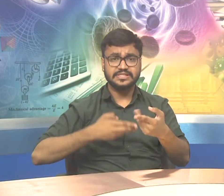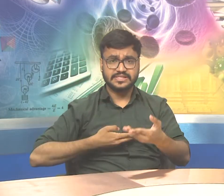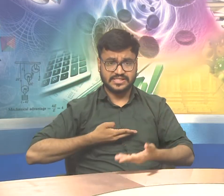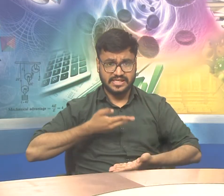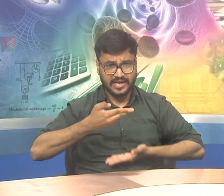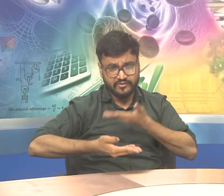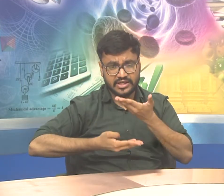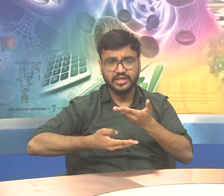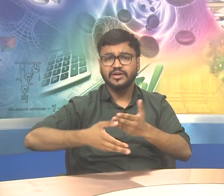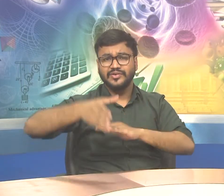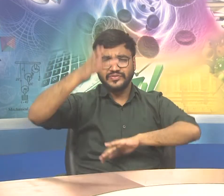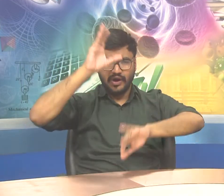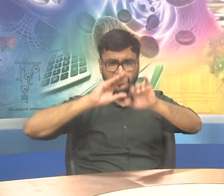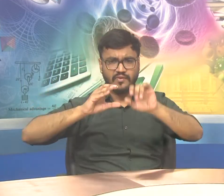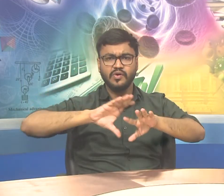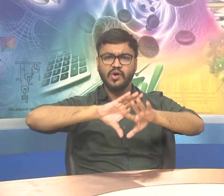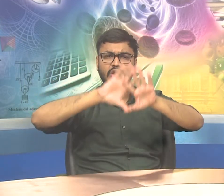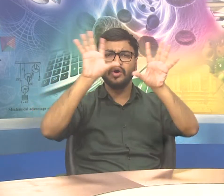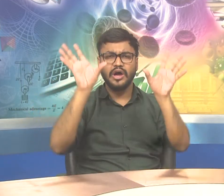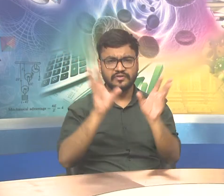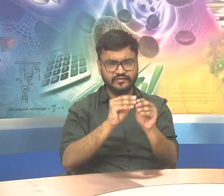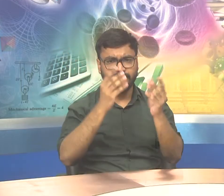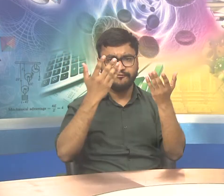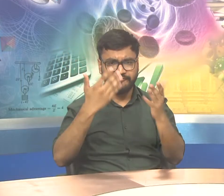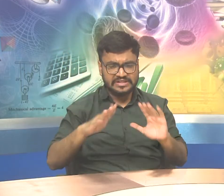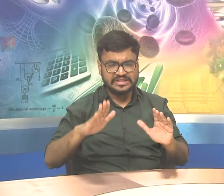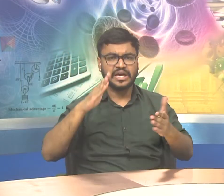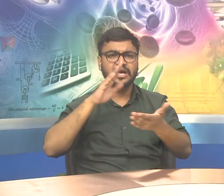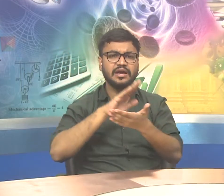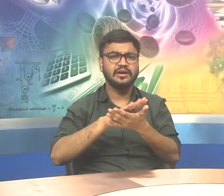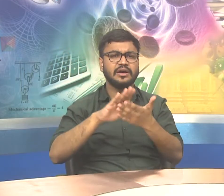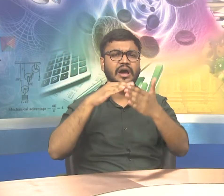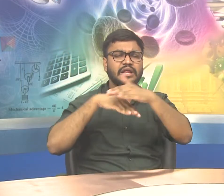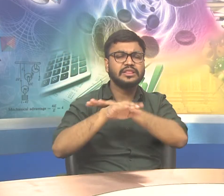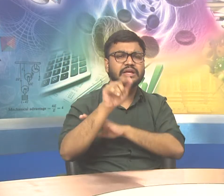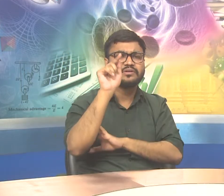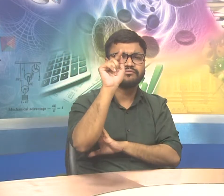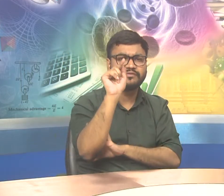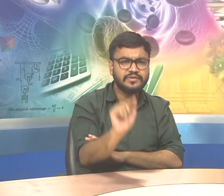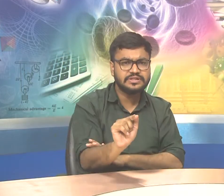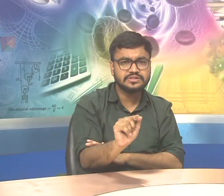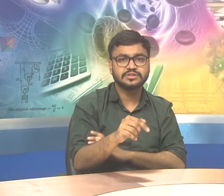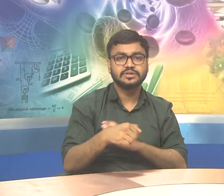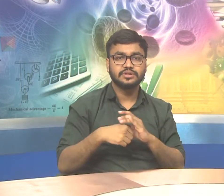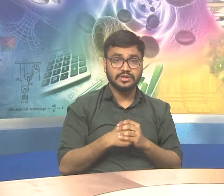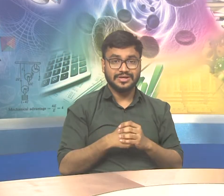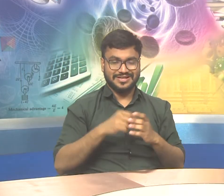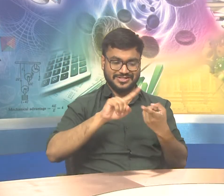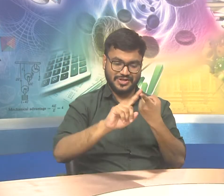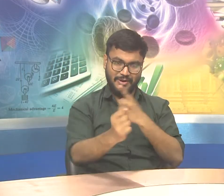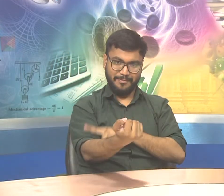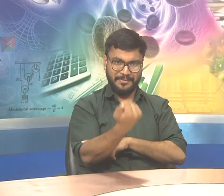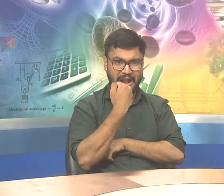We have completed our difficult words. Now let's start our part.